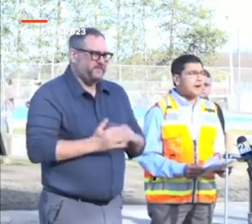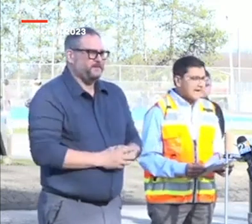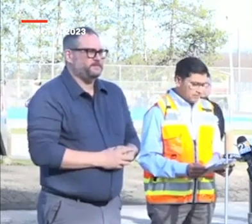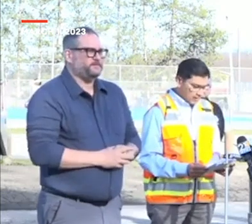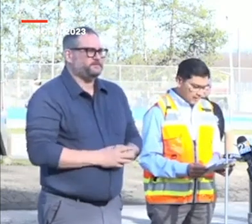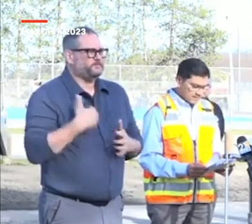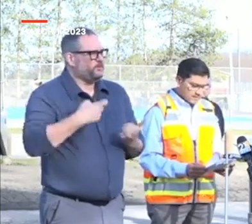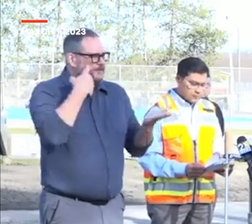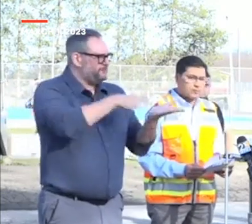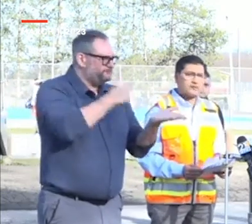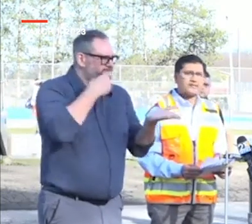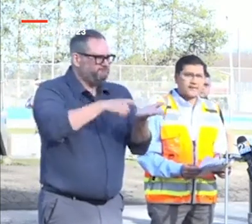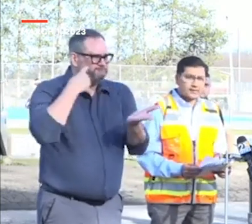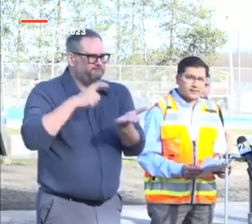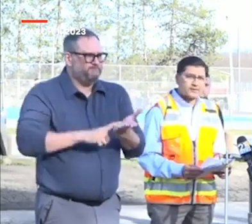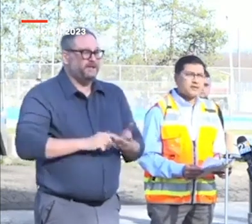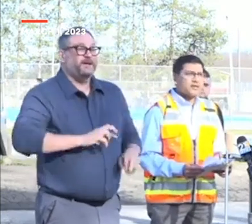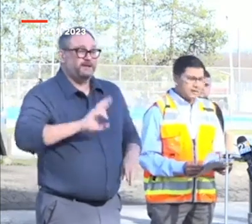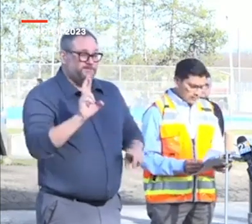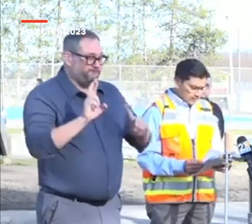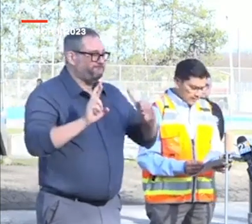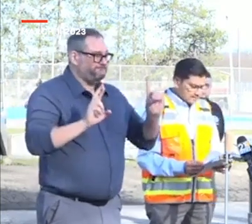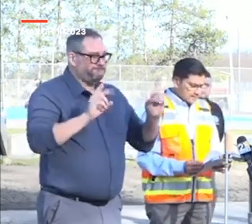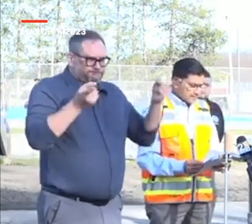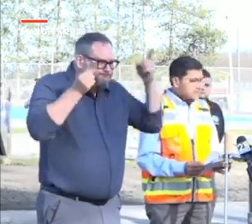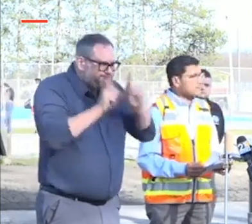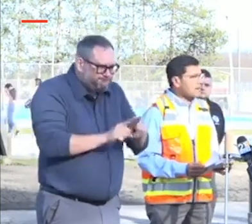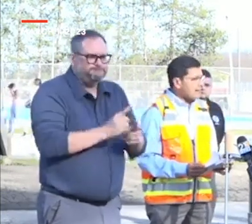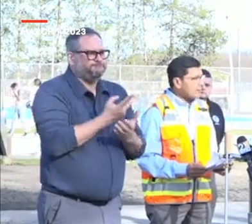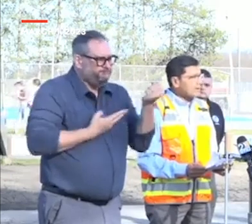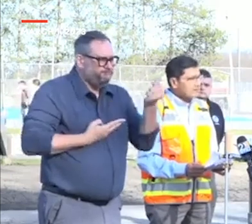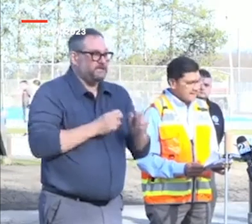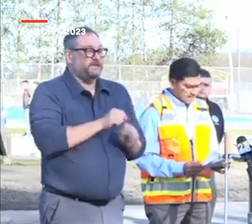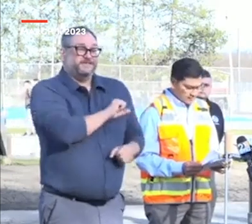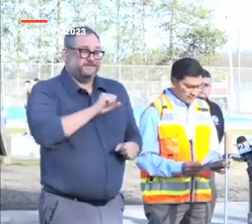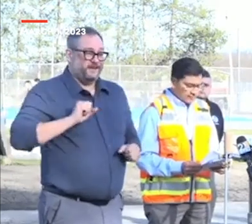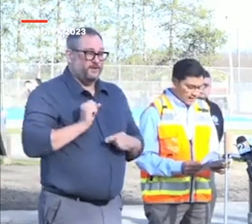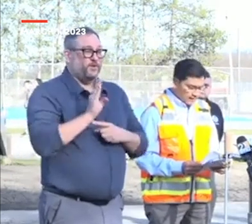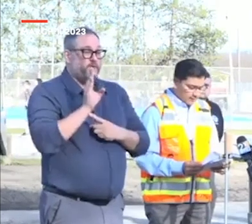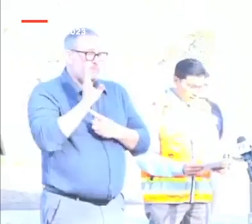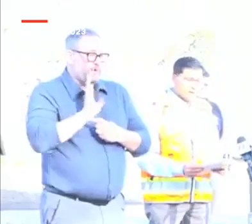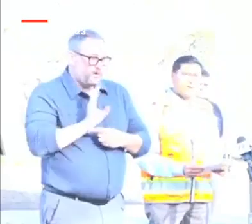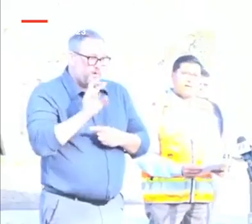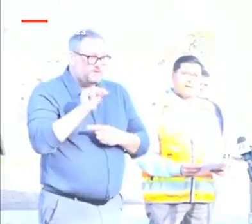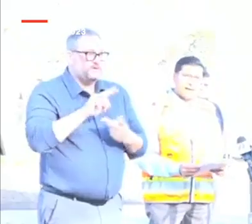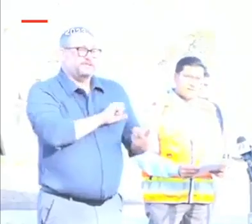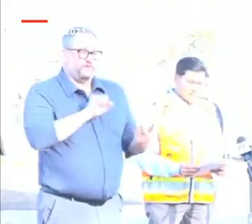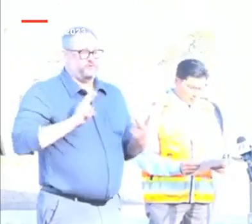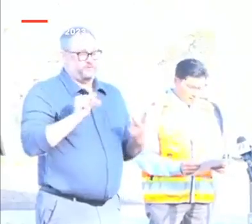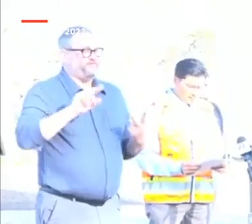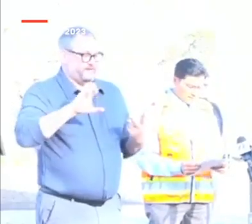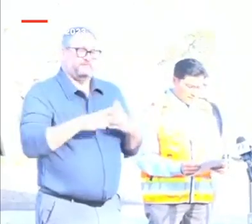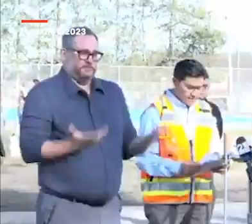the bipartisan group of senators, including Senators Brown and Vance of Ohio, who